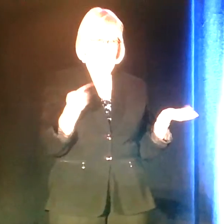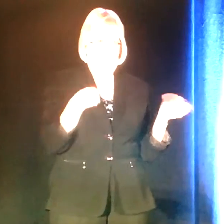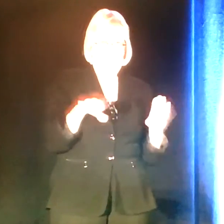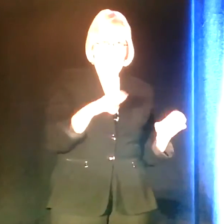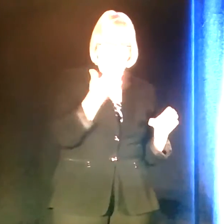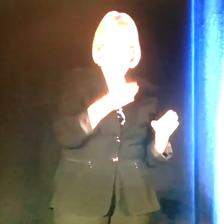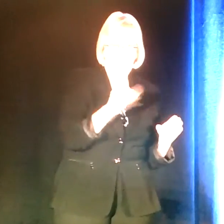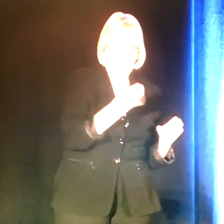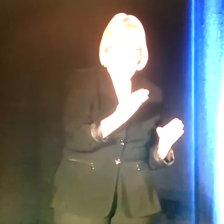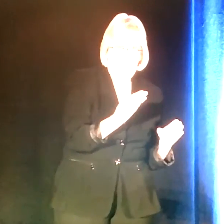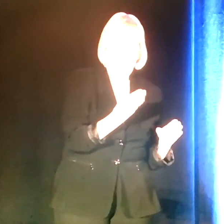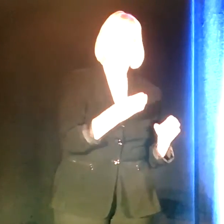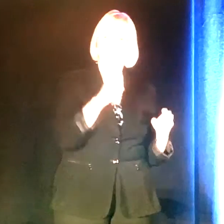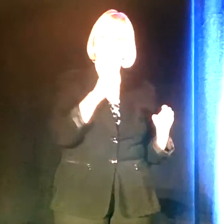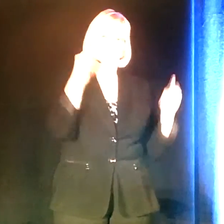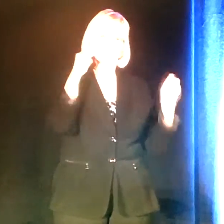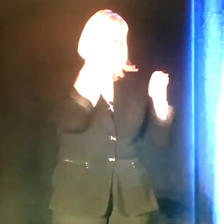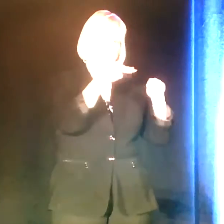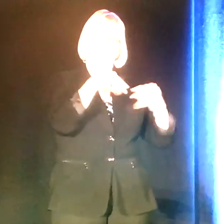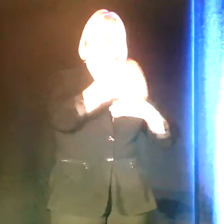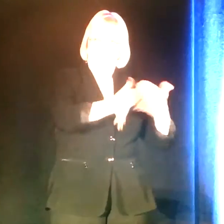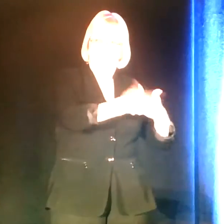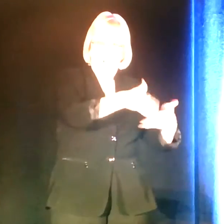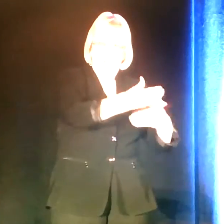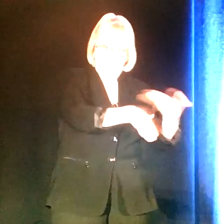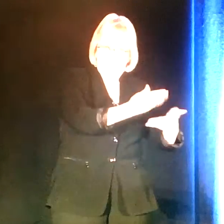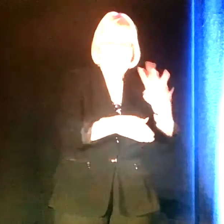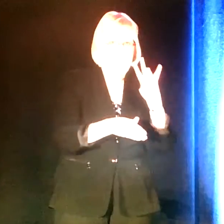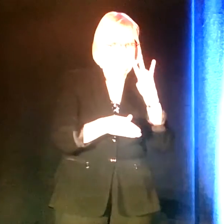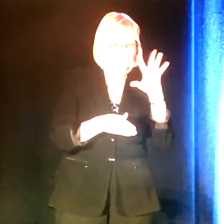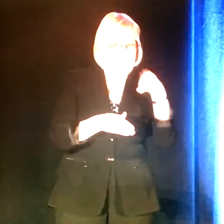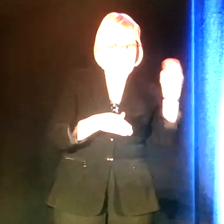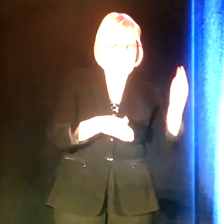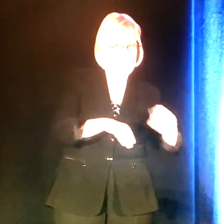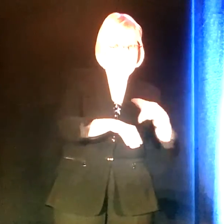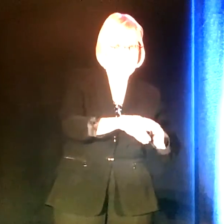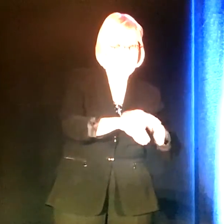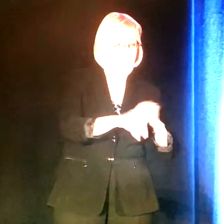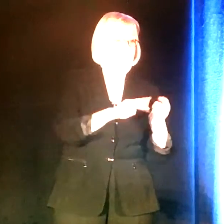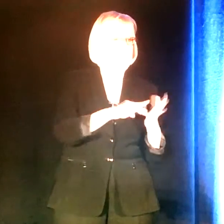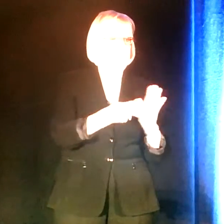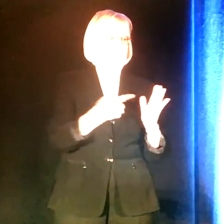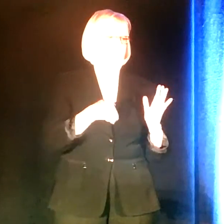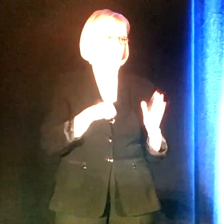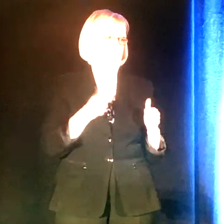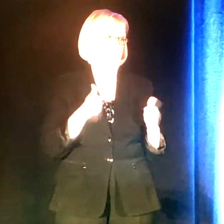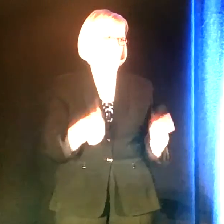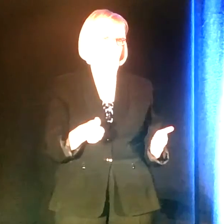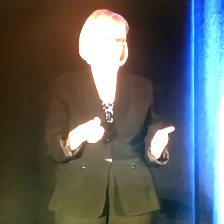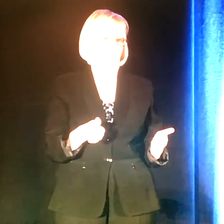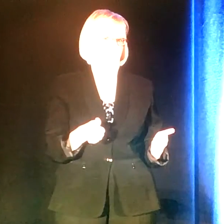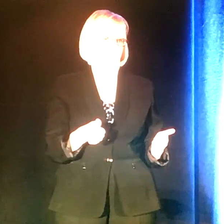you need an interpreter here? Am I doing my job? Focusing more on the process, and that's 75% of the